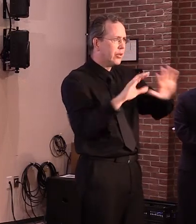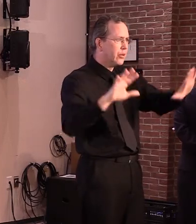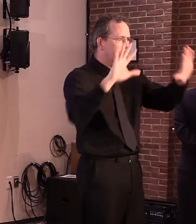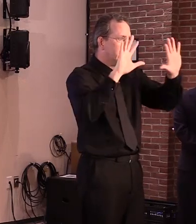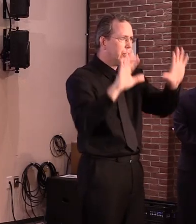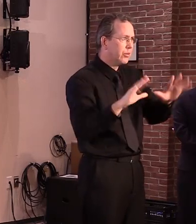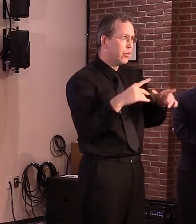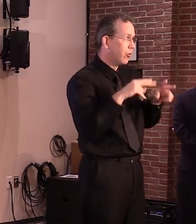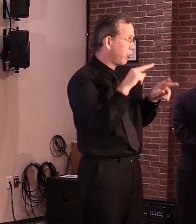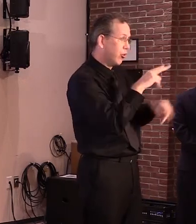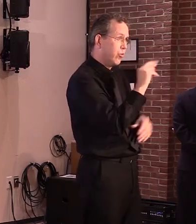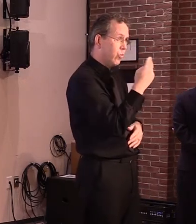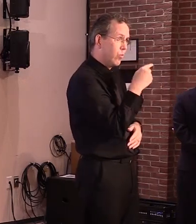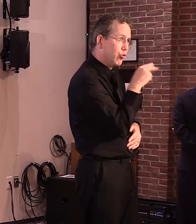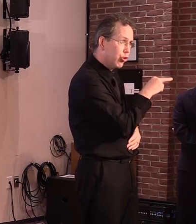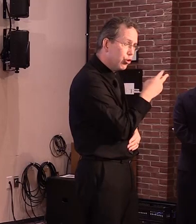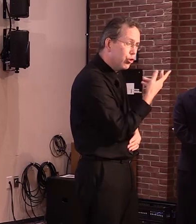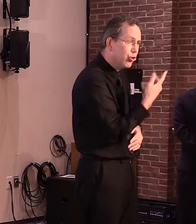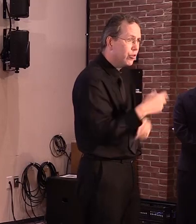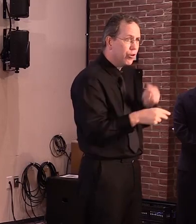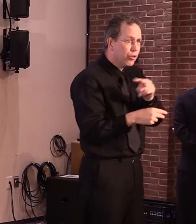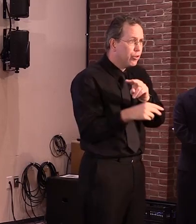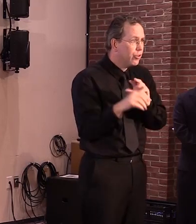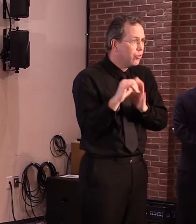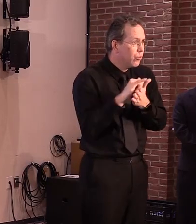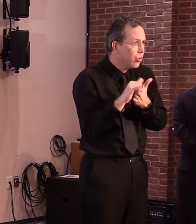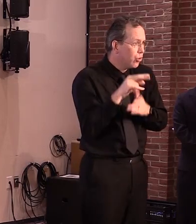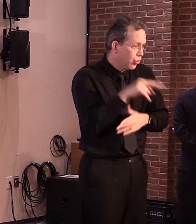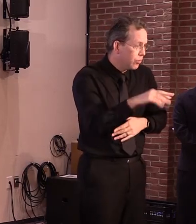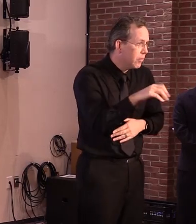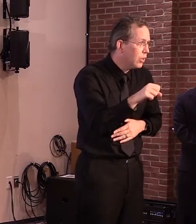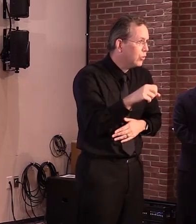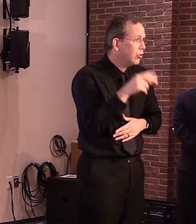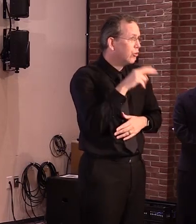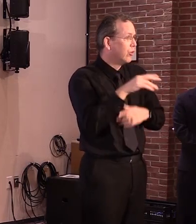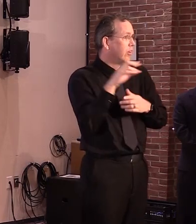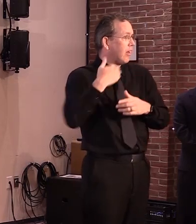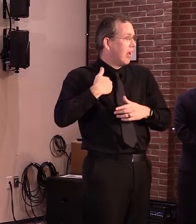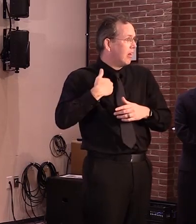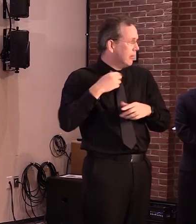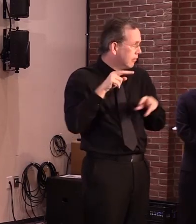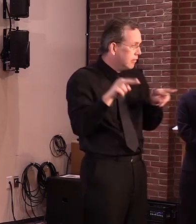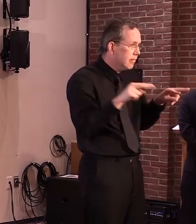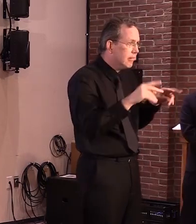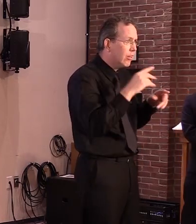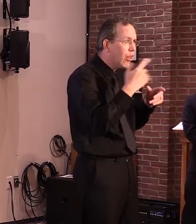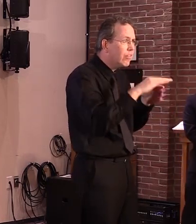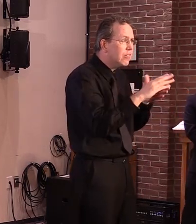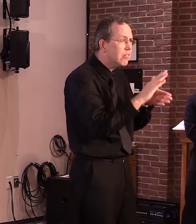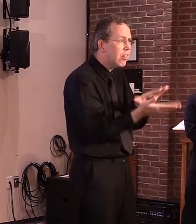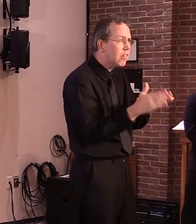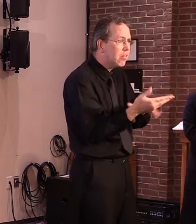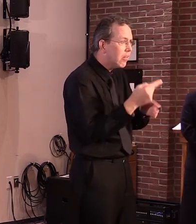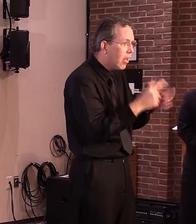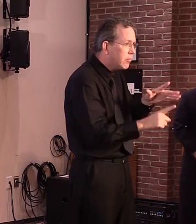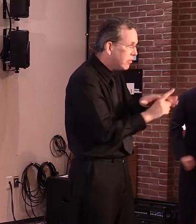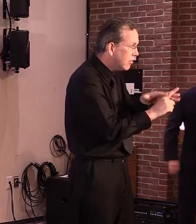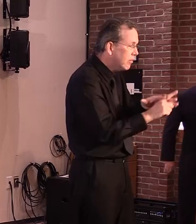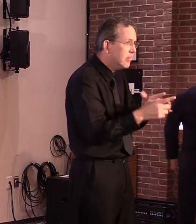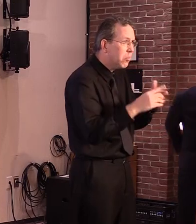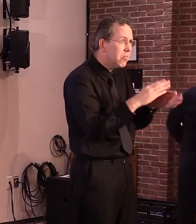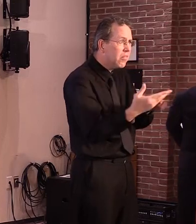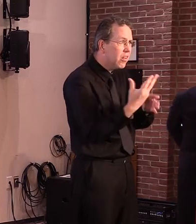for instance, their death rate has increased dramatically, it seems, in the last week or two.